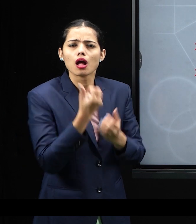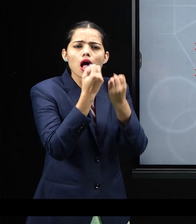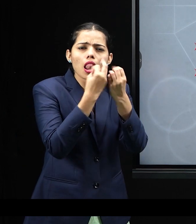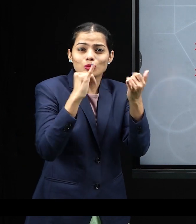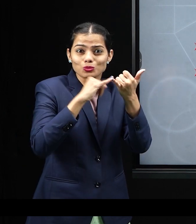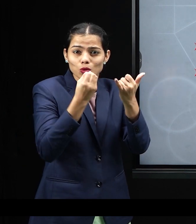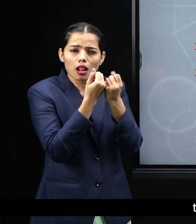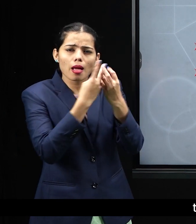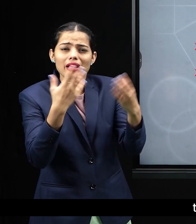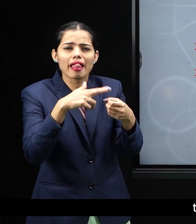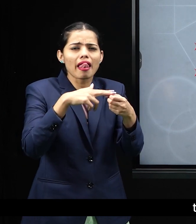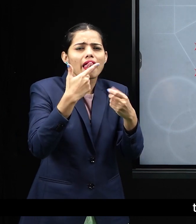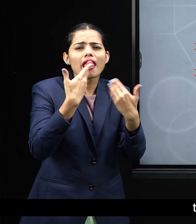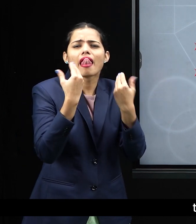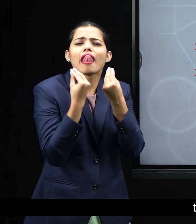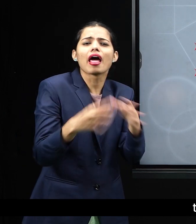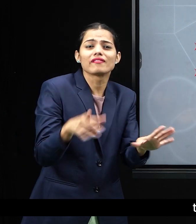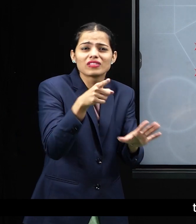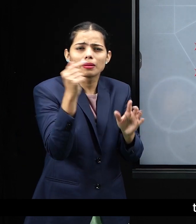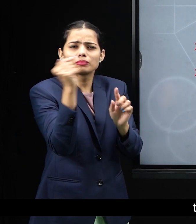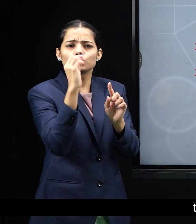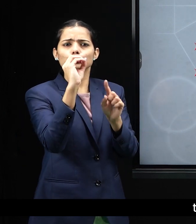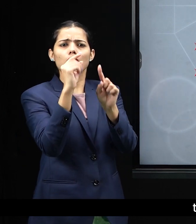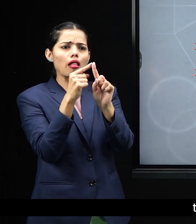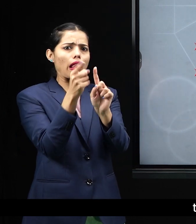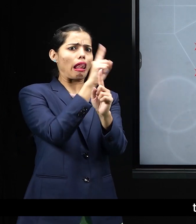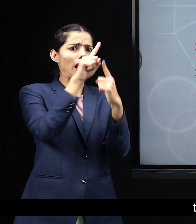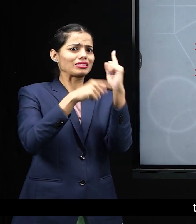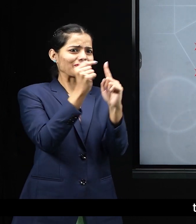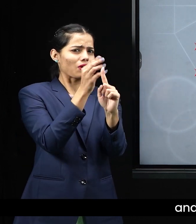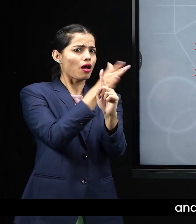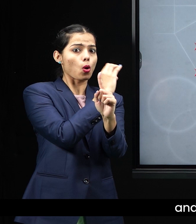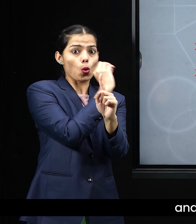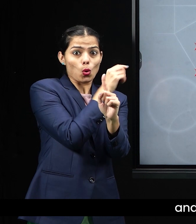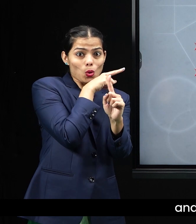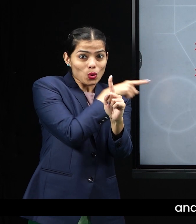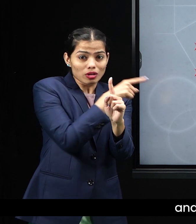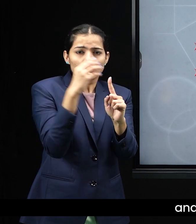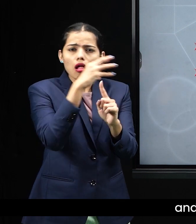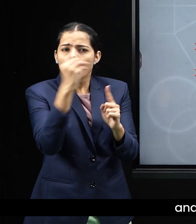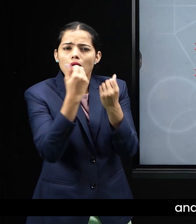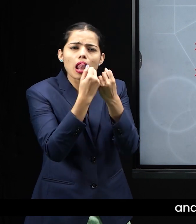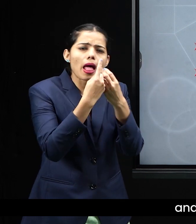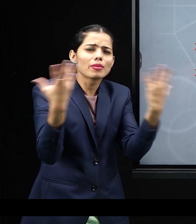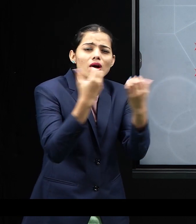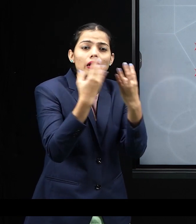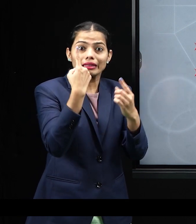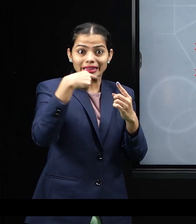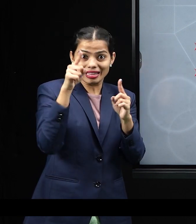So the numbers to the left of 0 are negative and the numbers to the right of 0 are